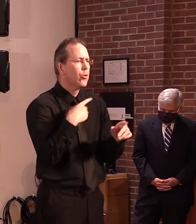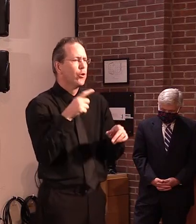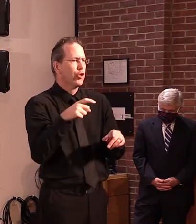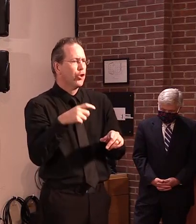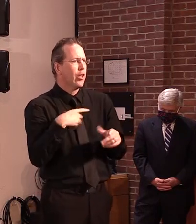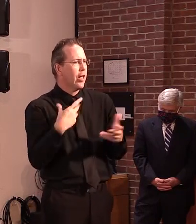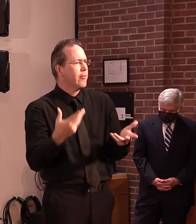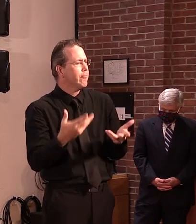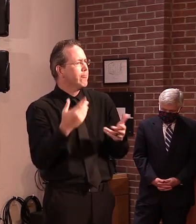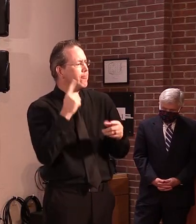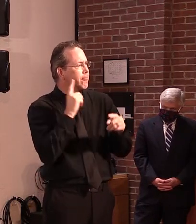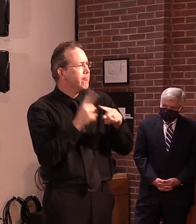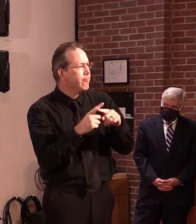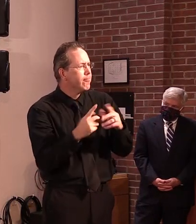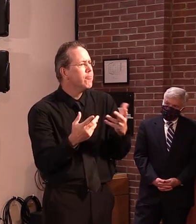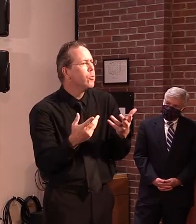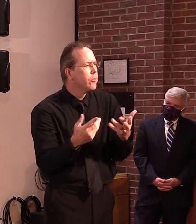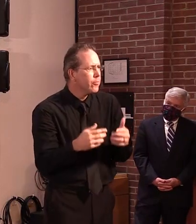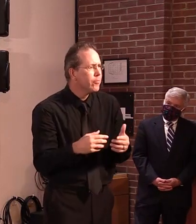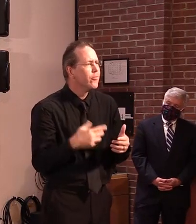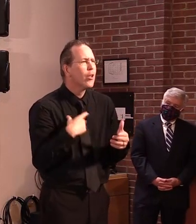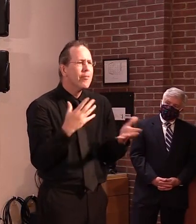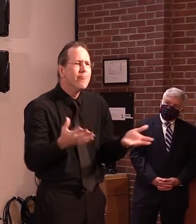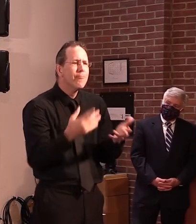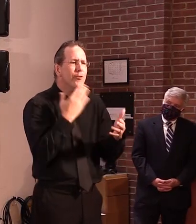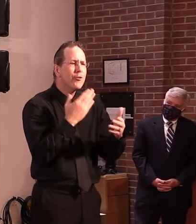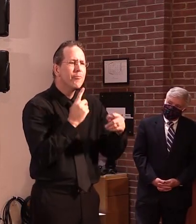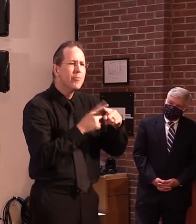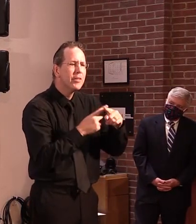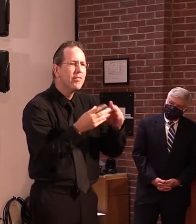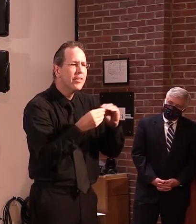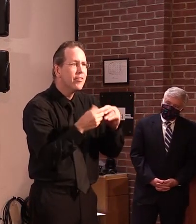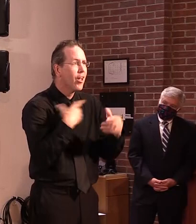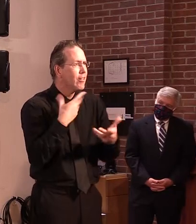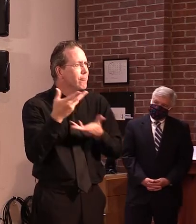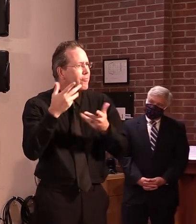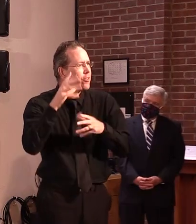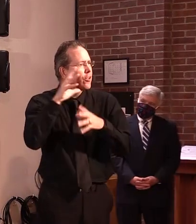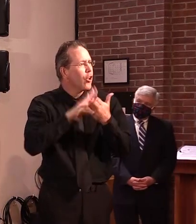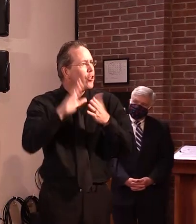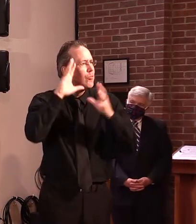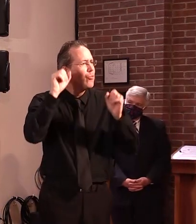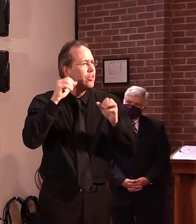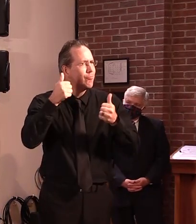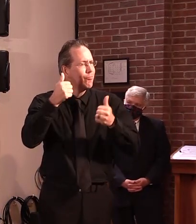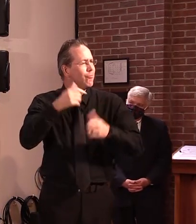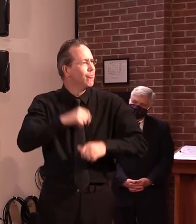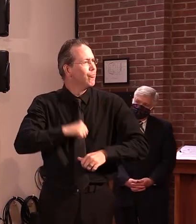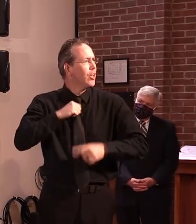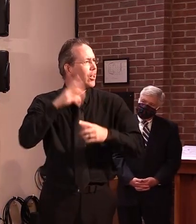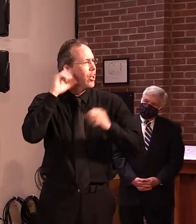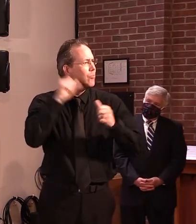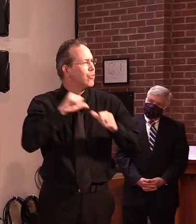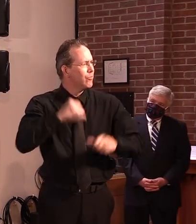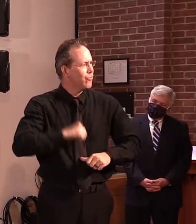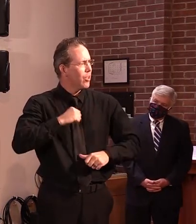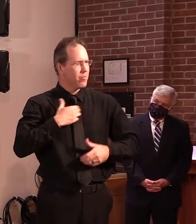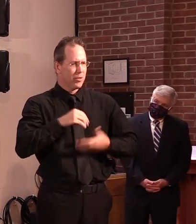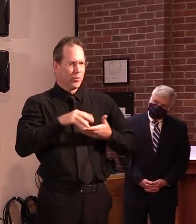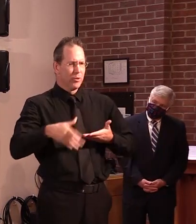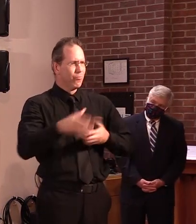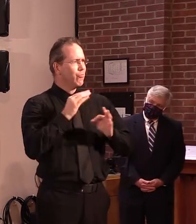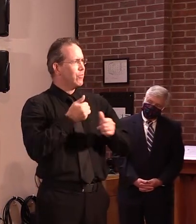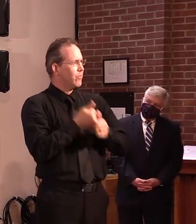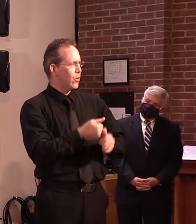morning, there was quite a bit of optimism and real sense of accomplishment